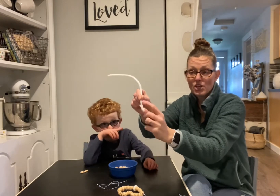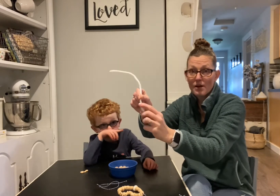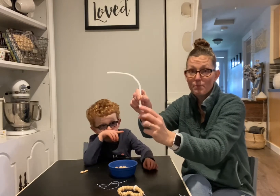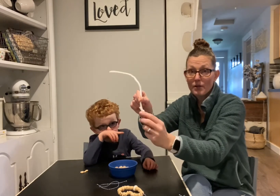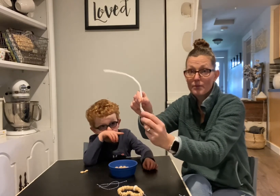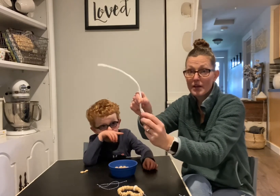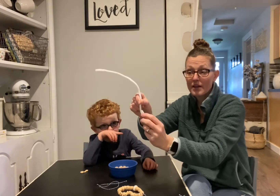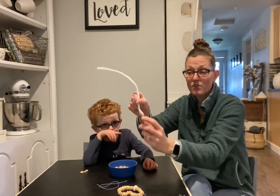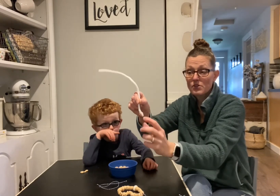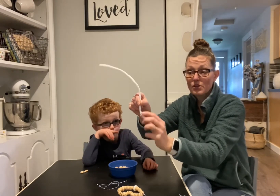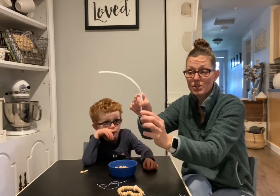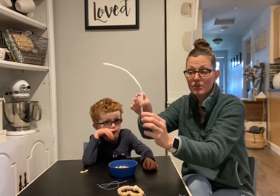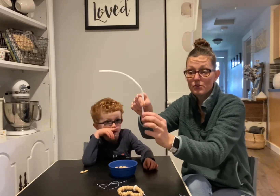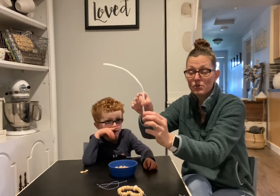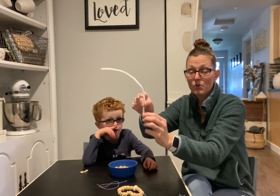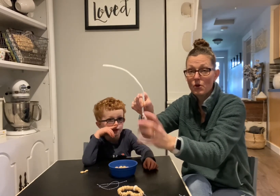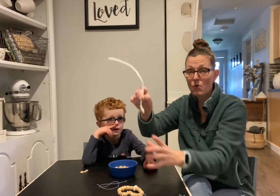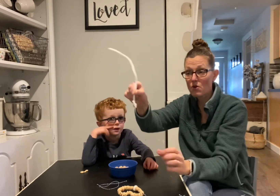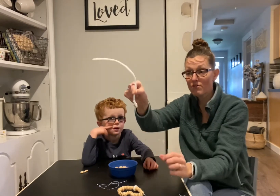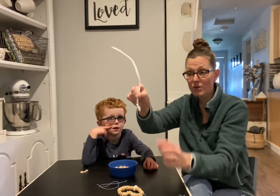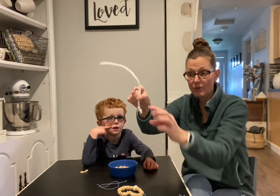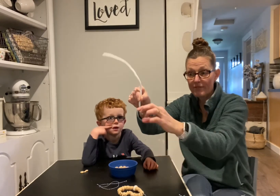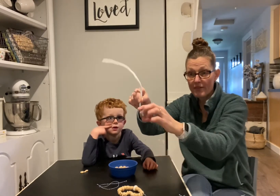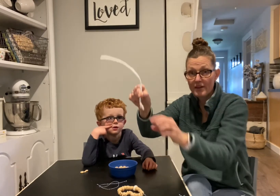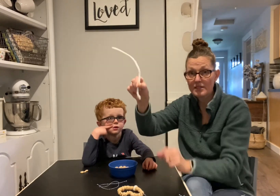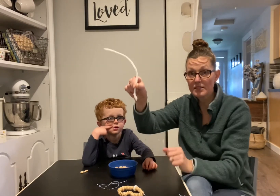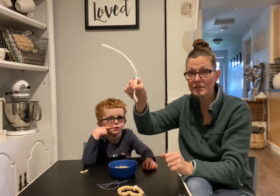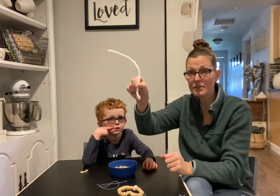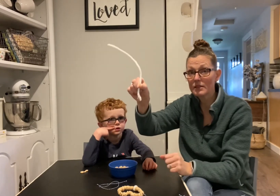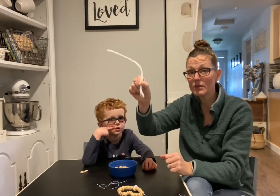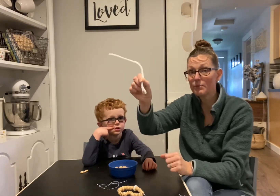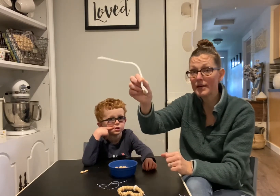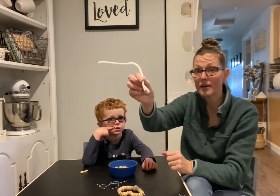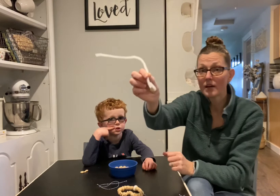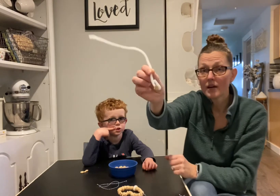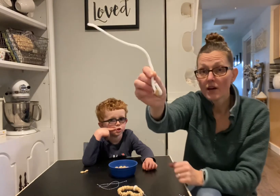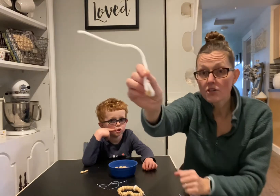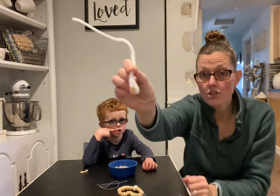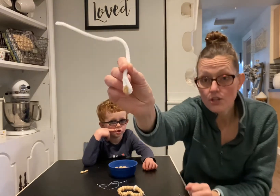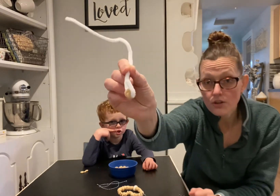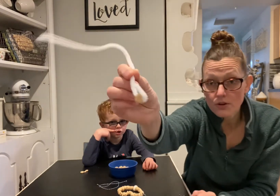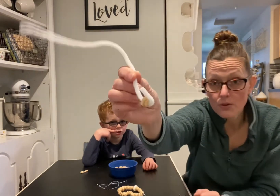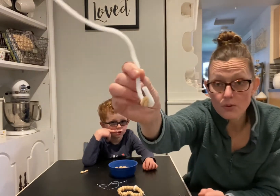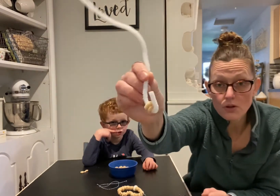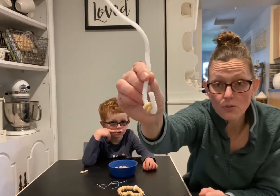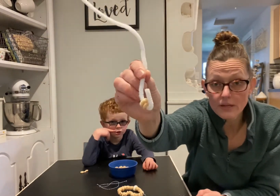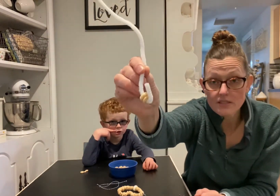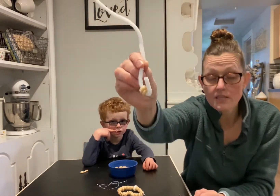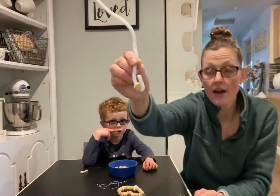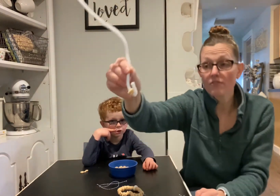on the end so the Cheerios don't go over, and we've got that little bit to twist